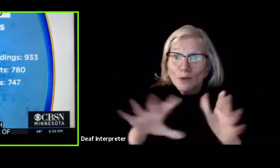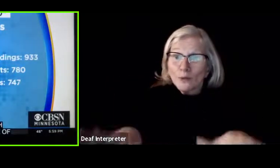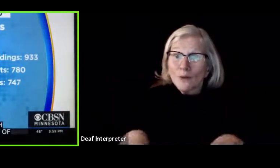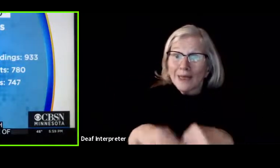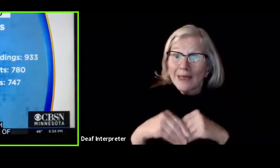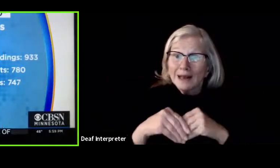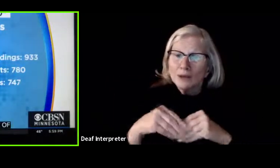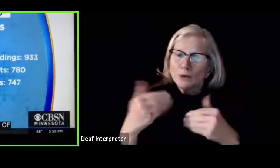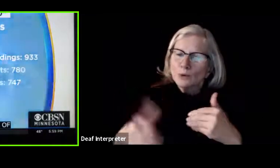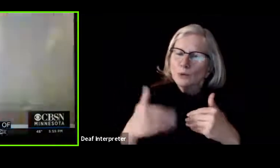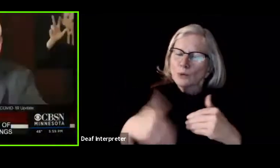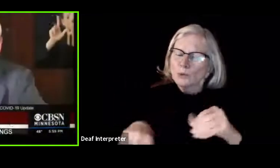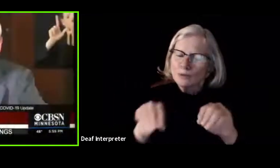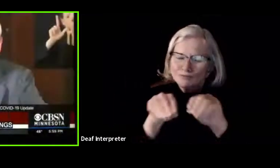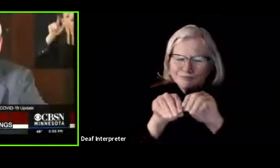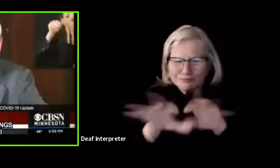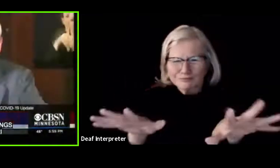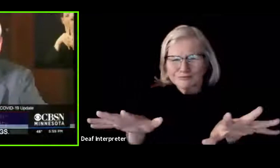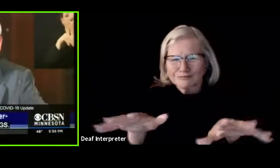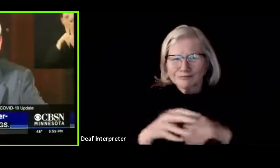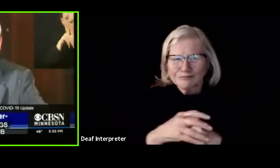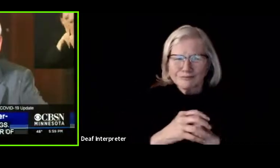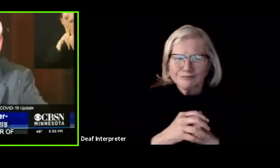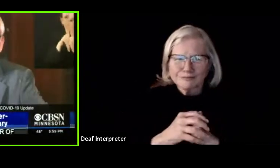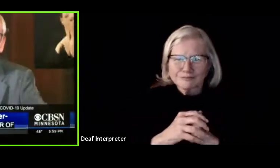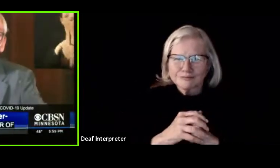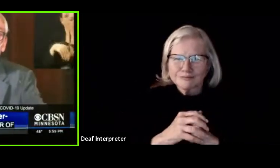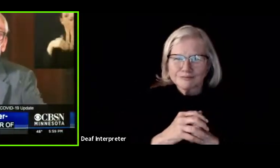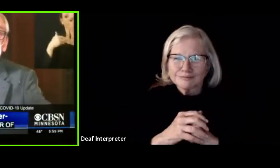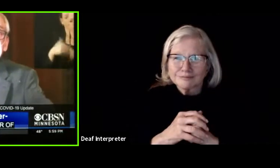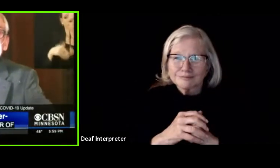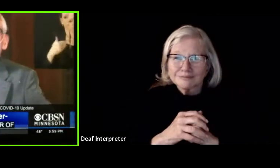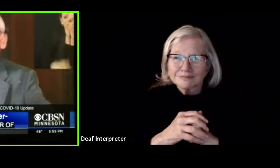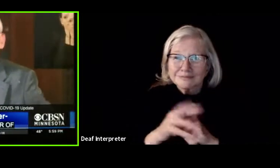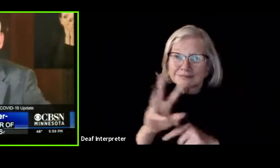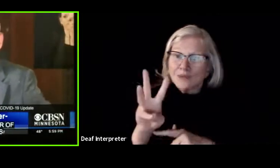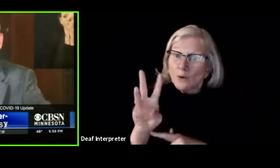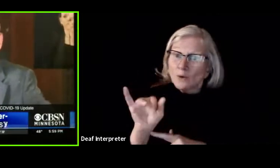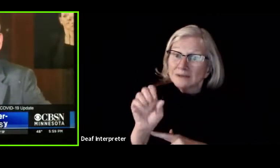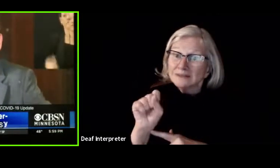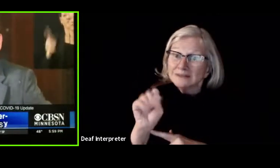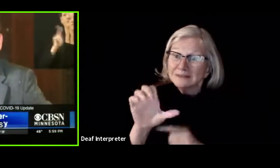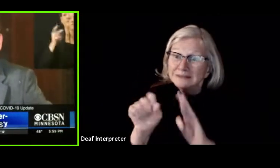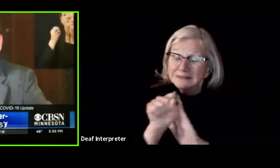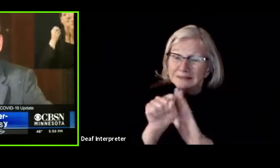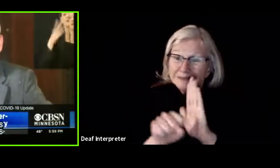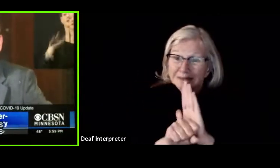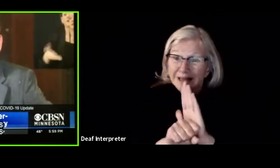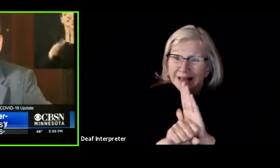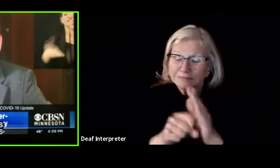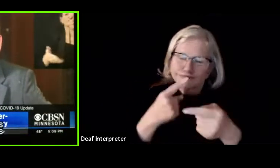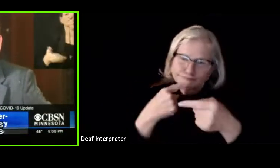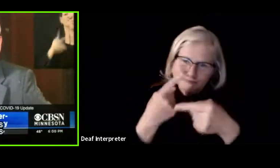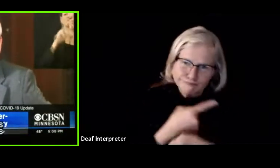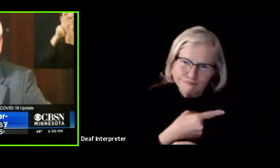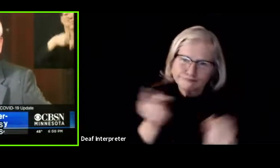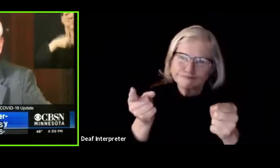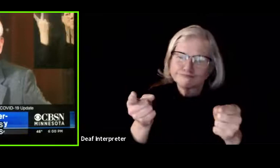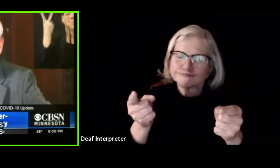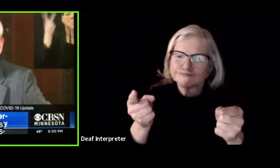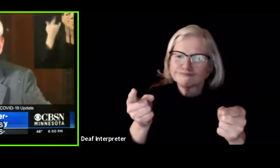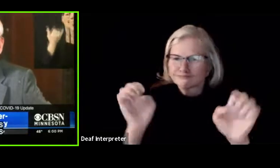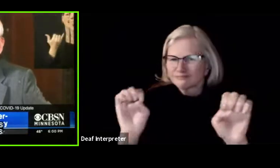and then gyms. In Wisconsin today, Governor Tony Evers declared a state of emergency and extended a public health emergency